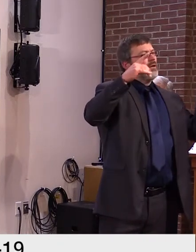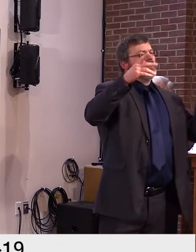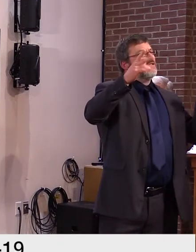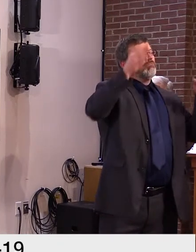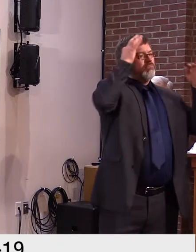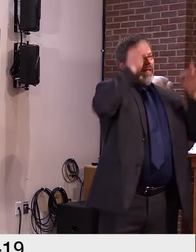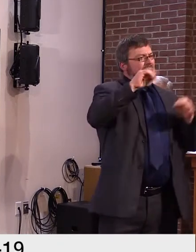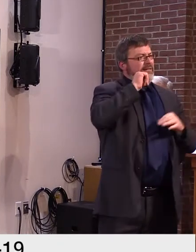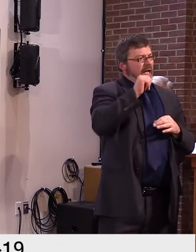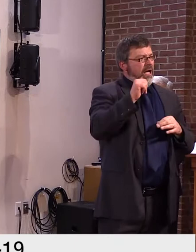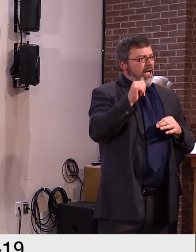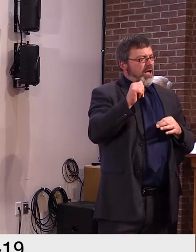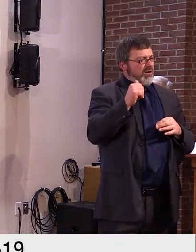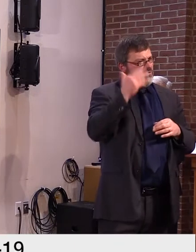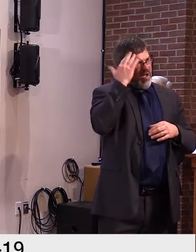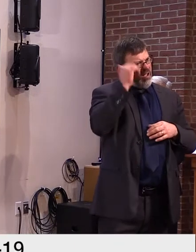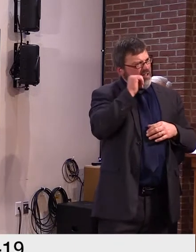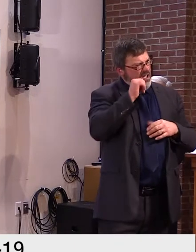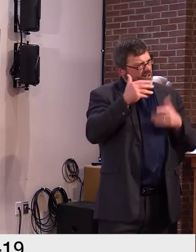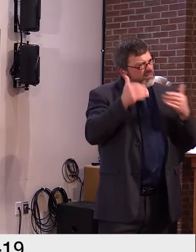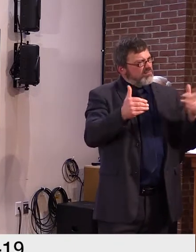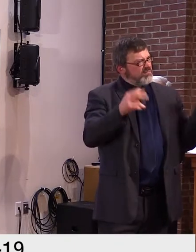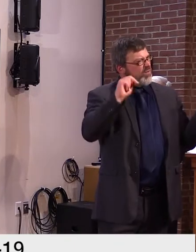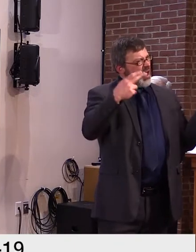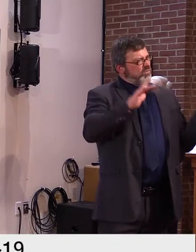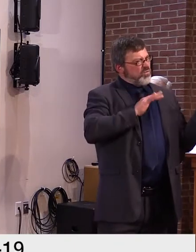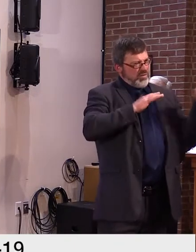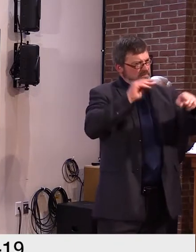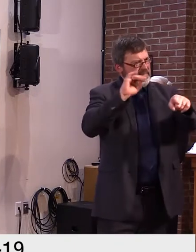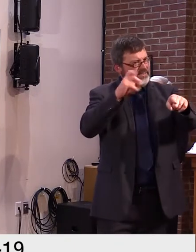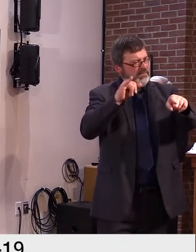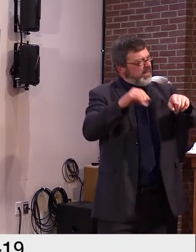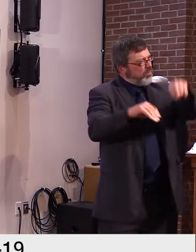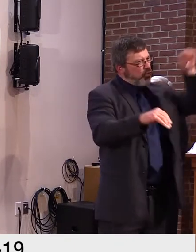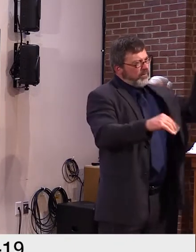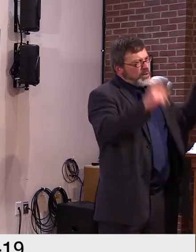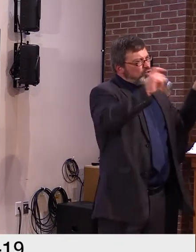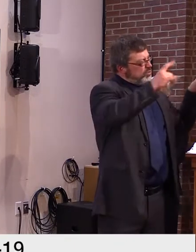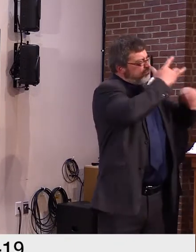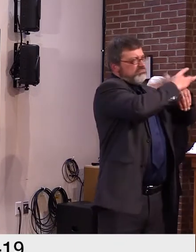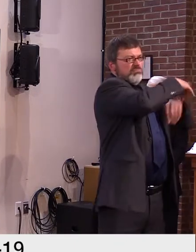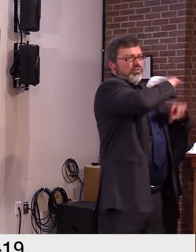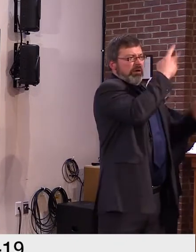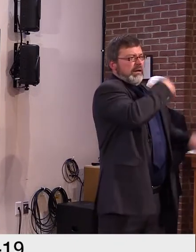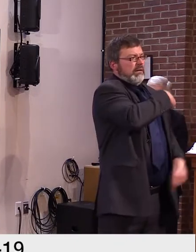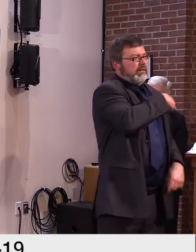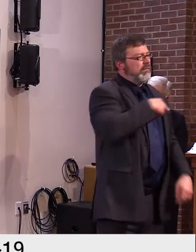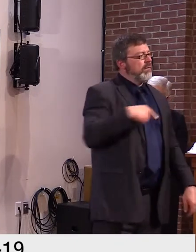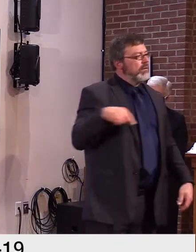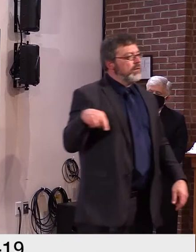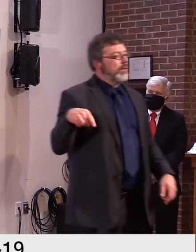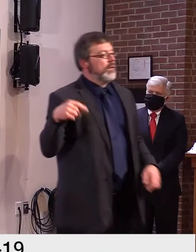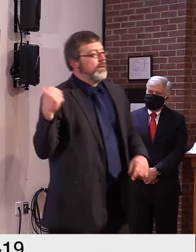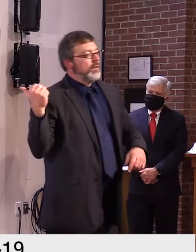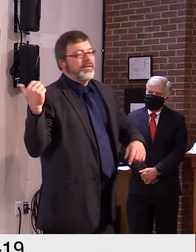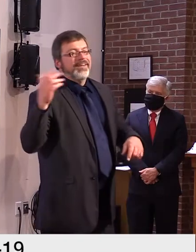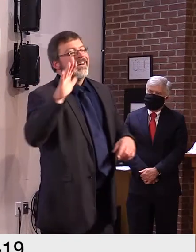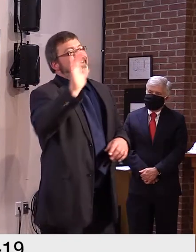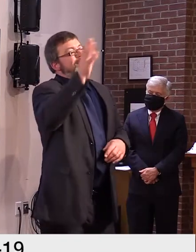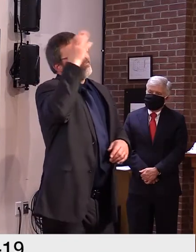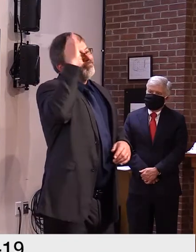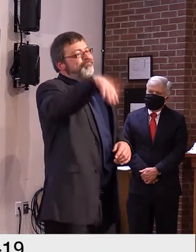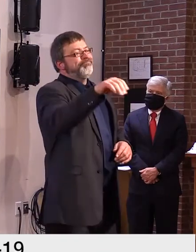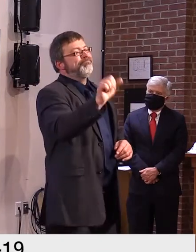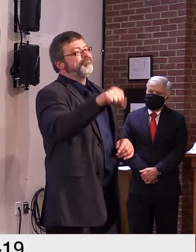am familiar with looking for different options from the facility in Mississippi. I know that it was the